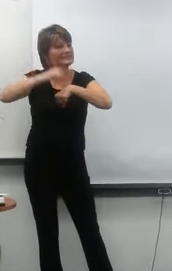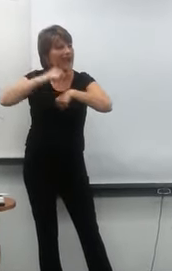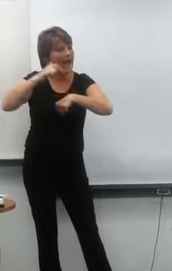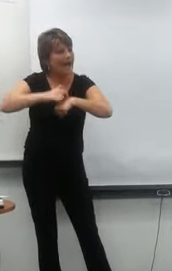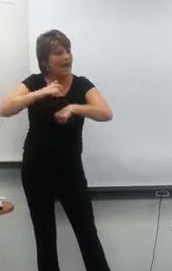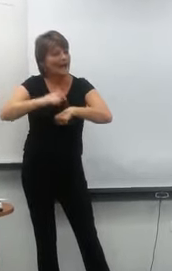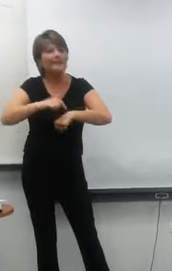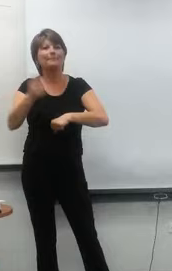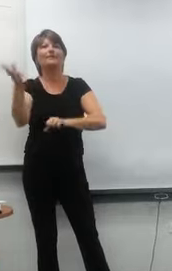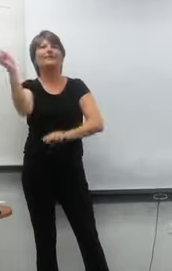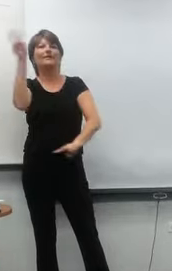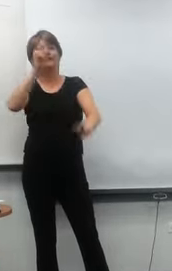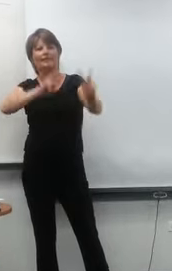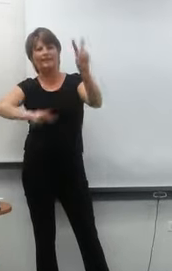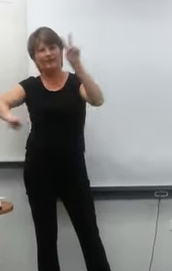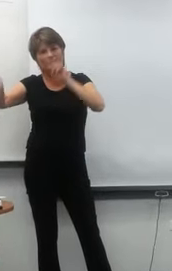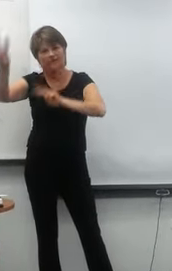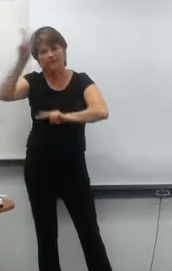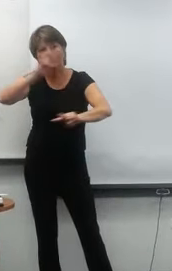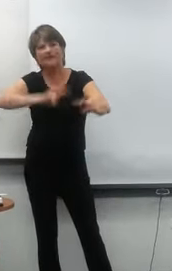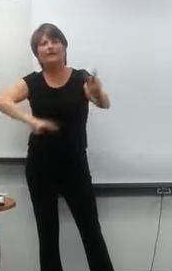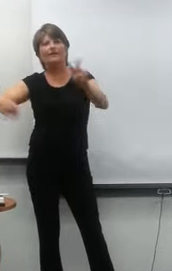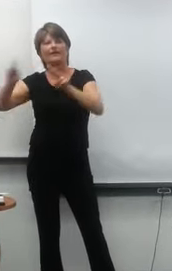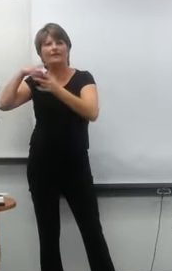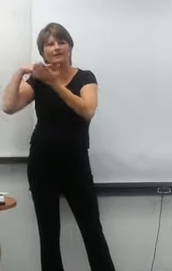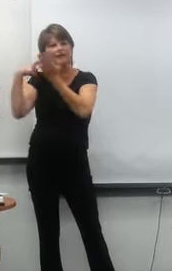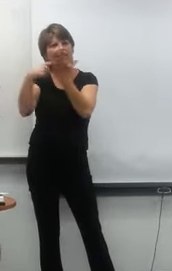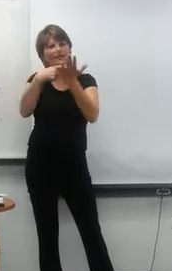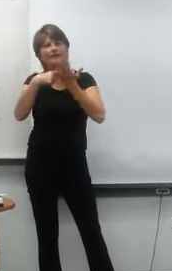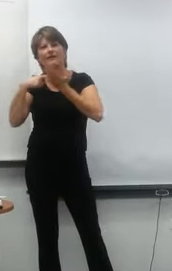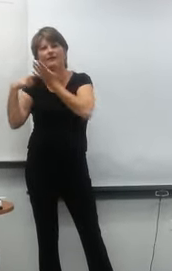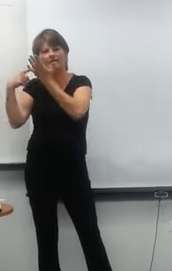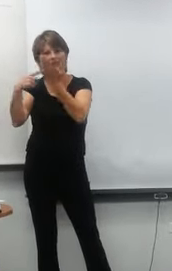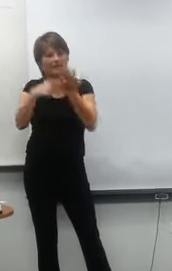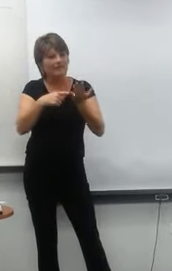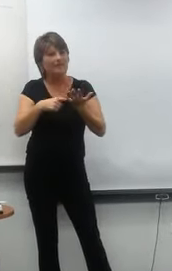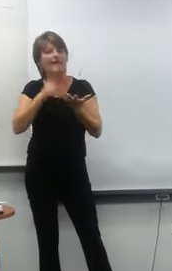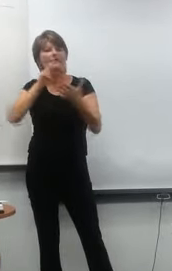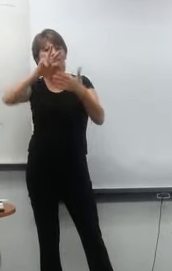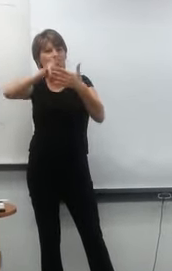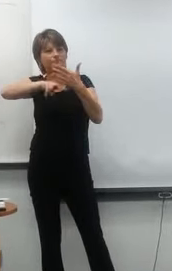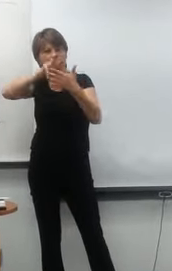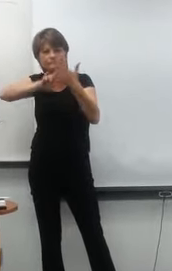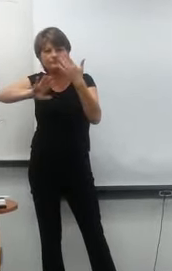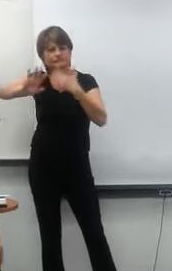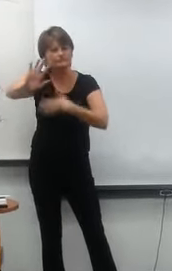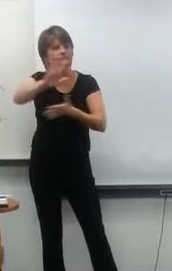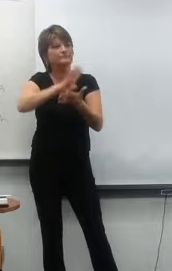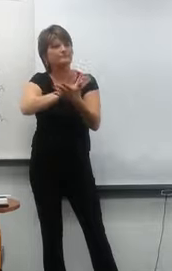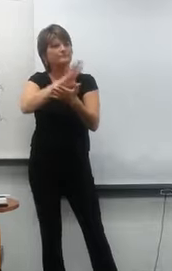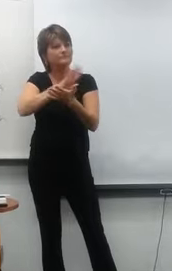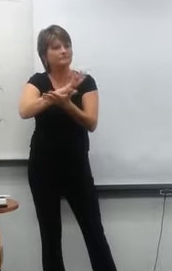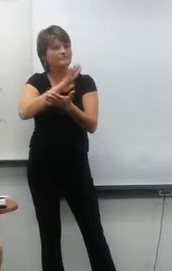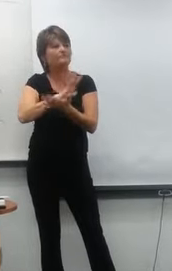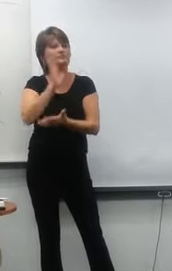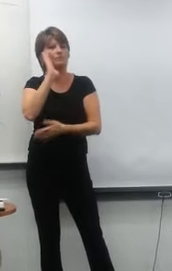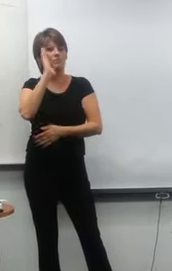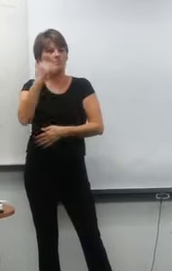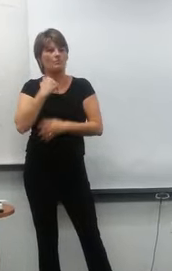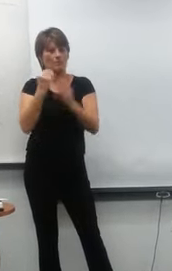portfolio, we'll take our time, we'll be deliberate in our discussions, we'll really analyze your work, your